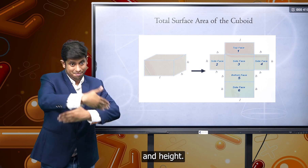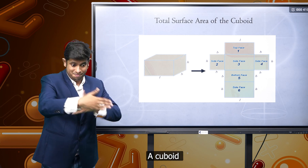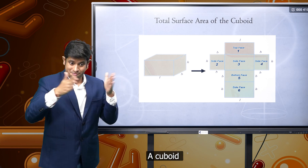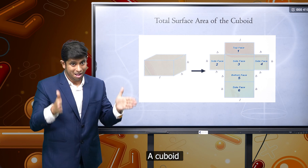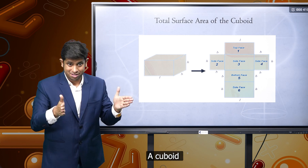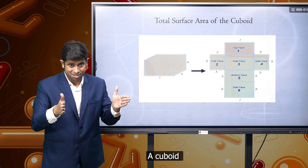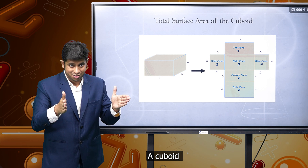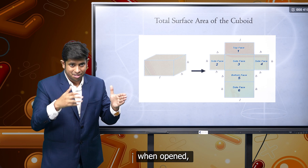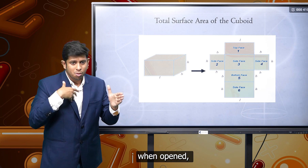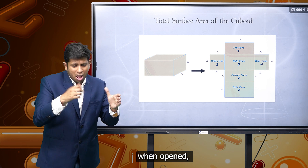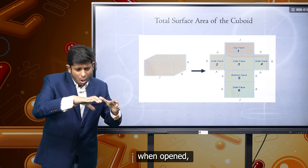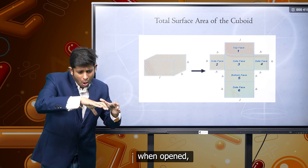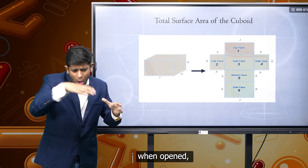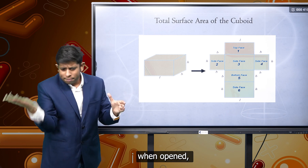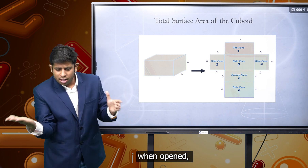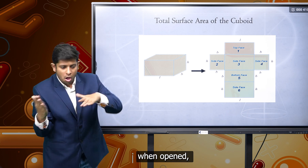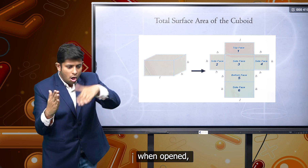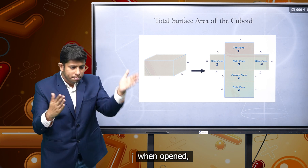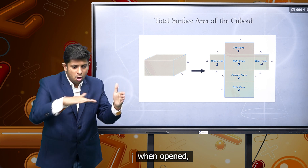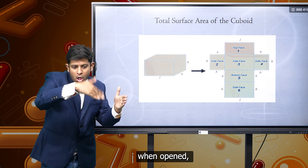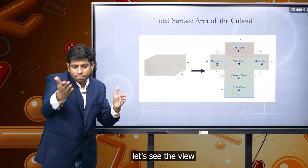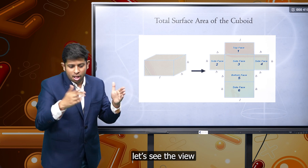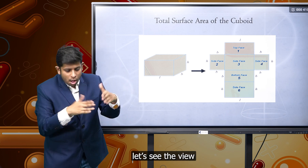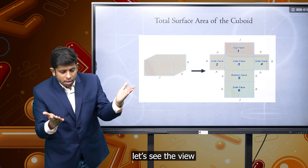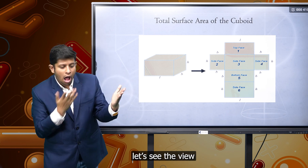A cuboid when opened. Let's see the view.